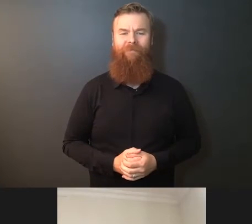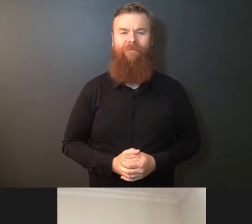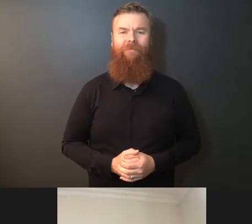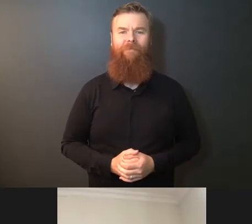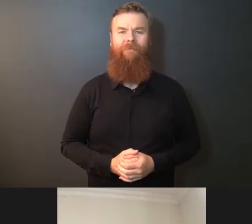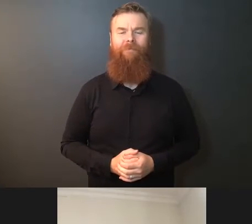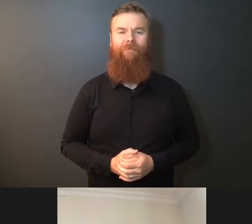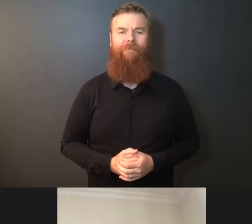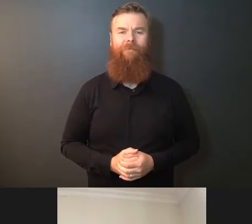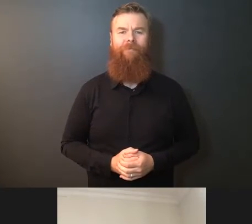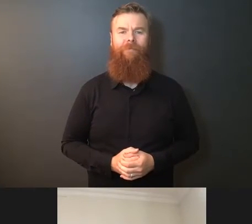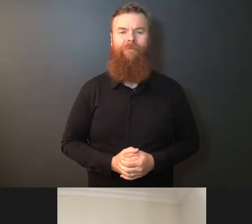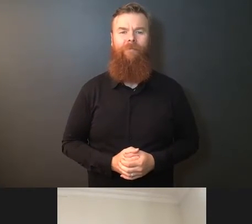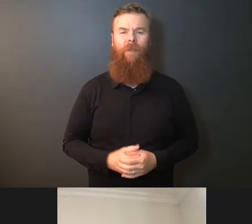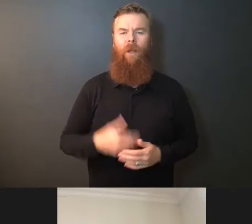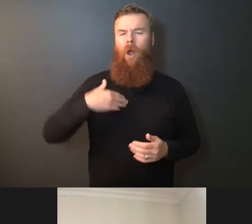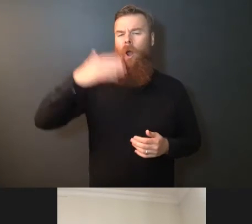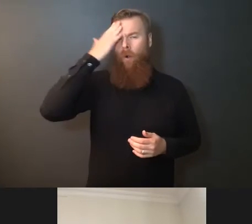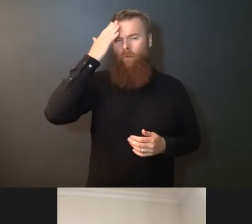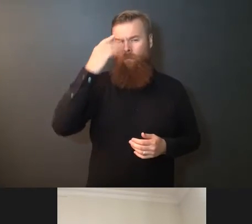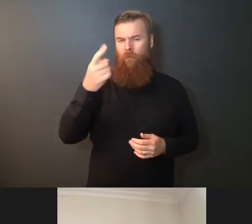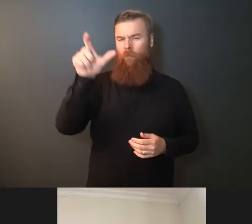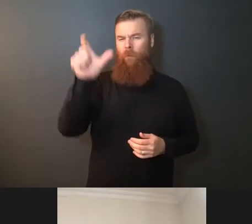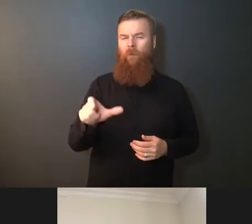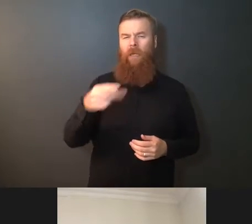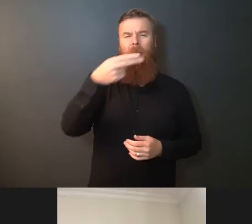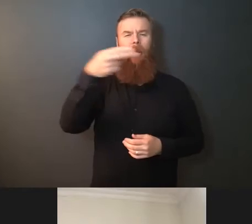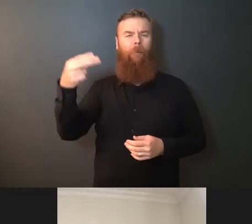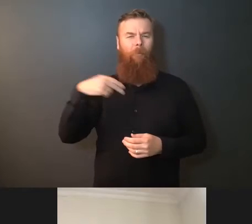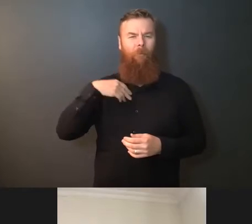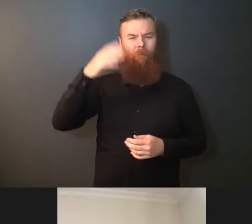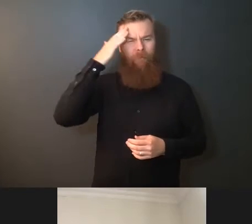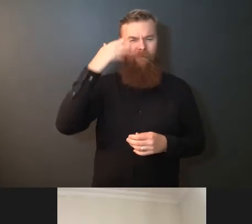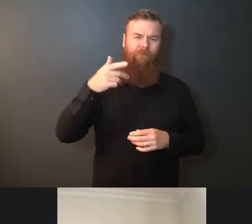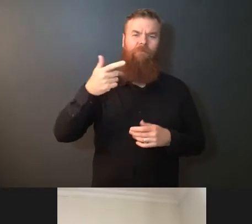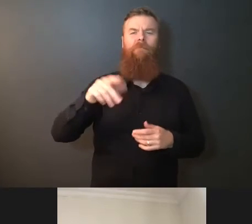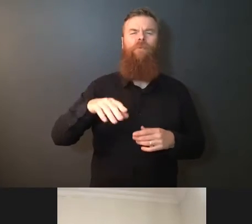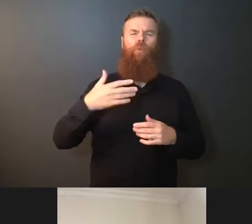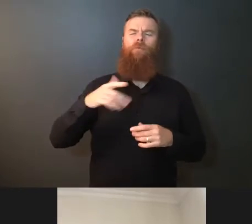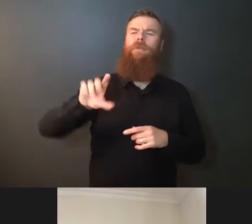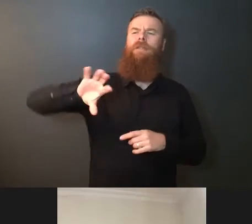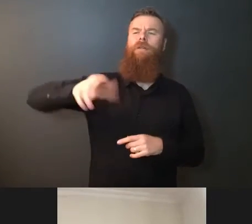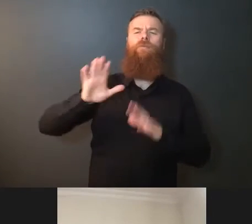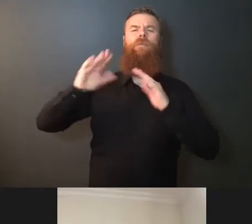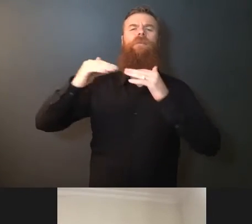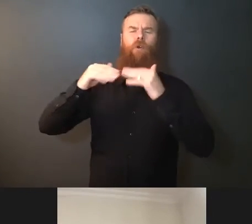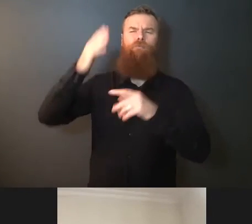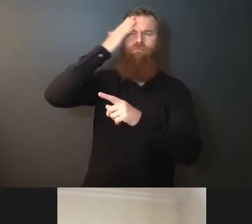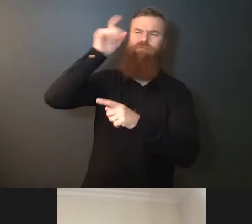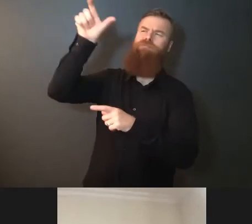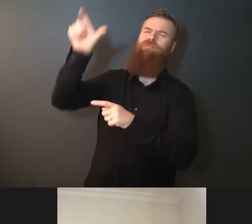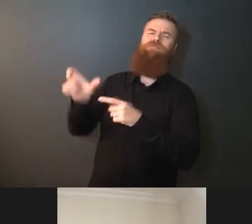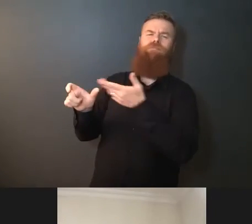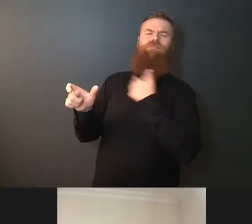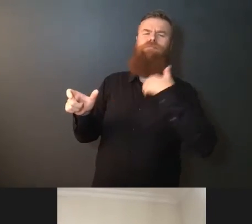name at national level. And like part of the team was composed by some of the OPD